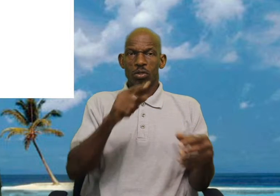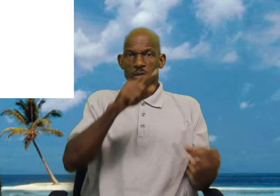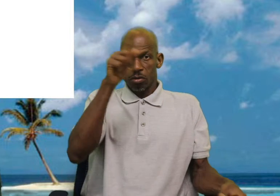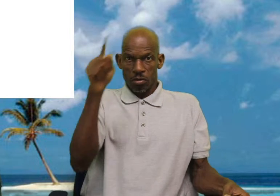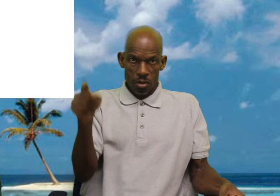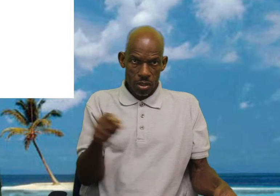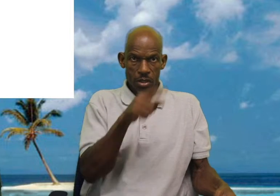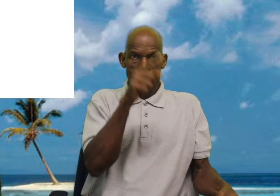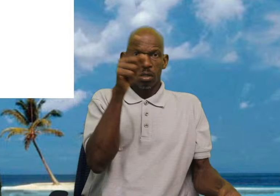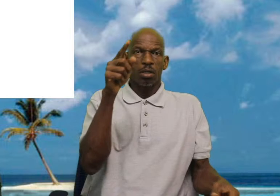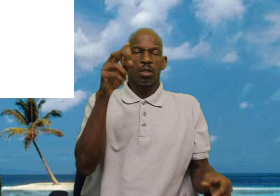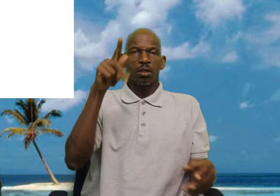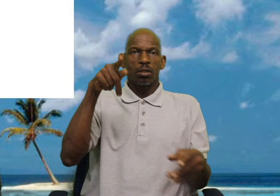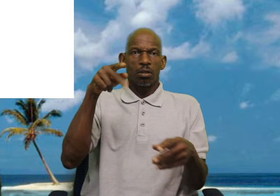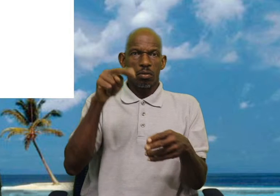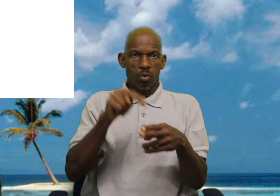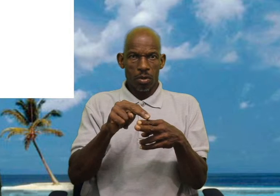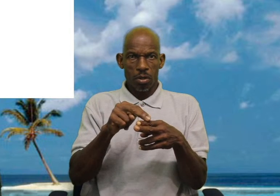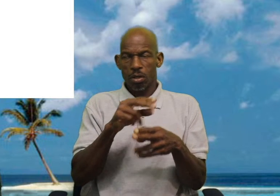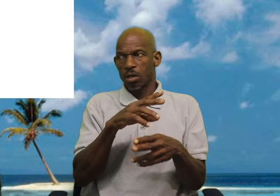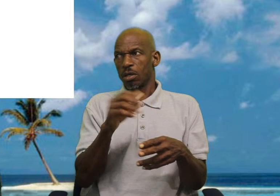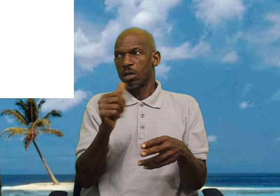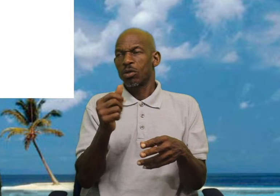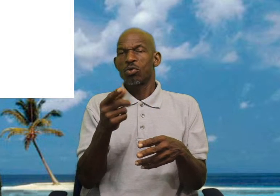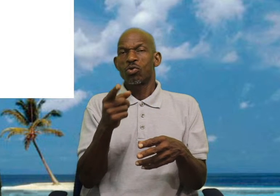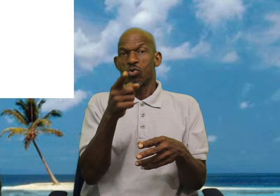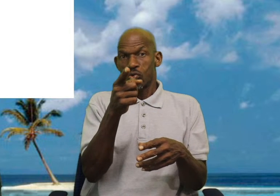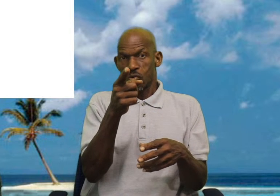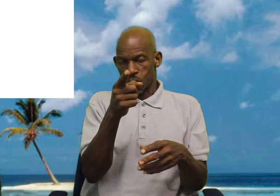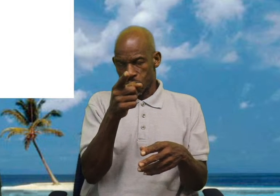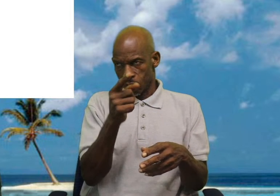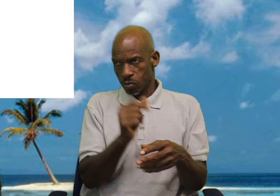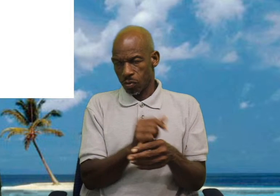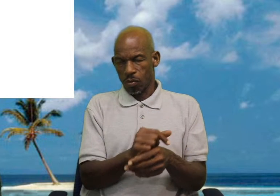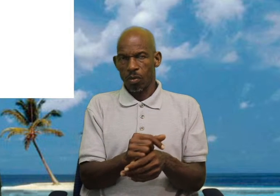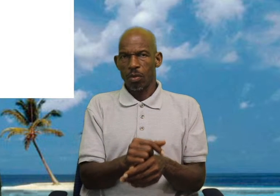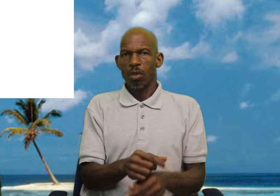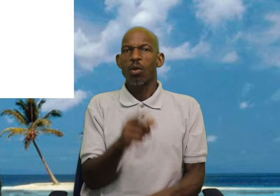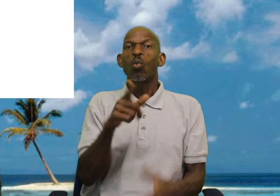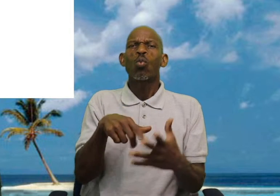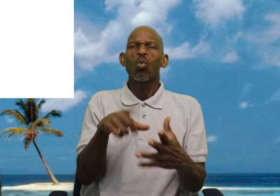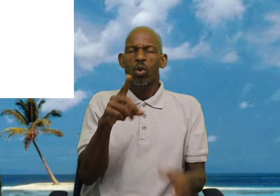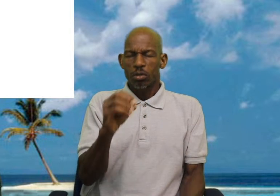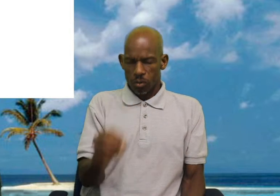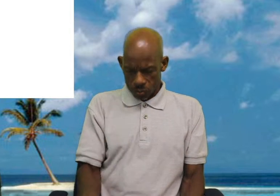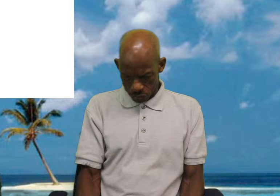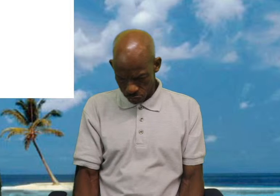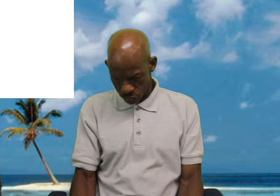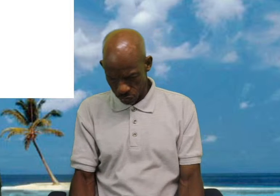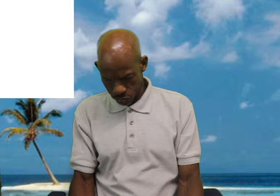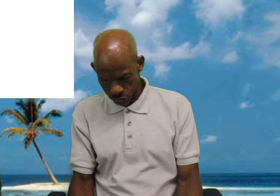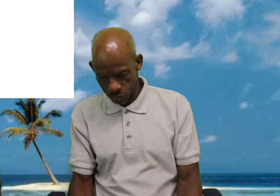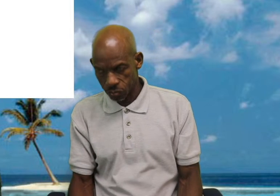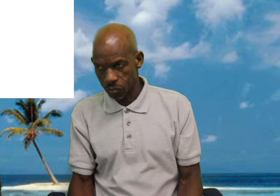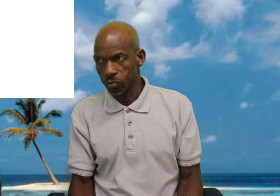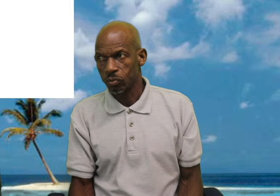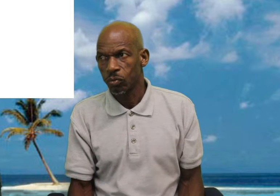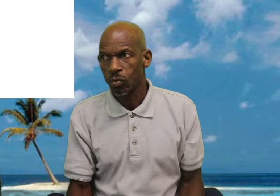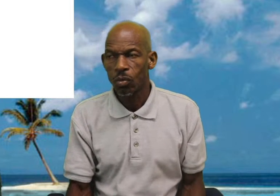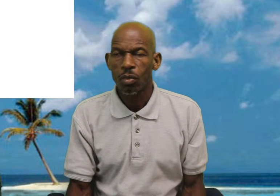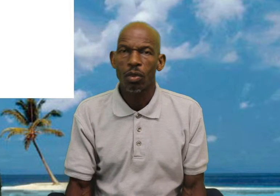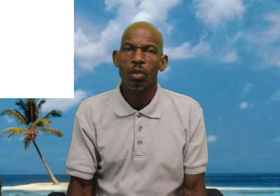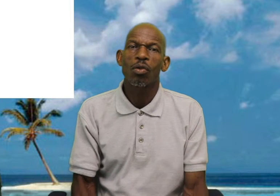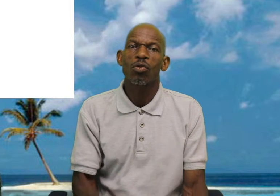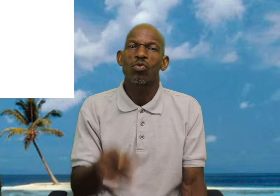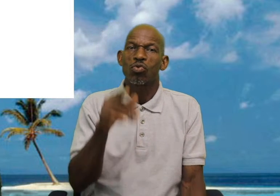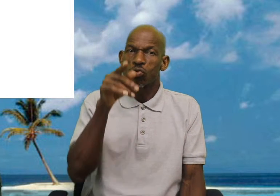write a subject to replace that he. So instead of he, and you can, if according to where